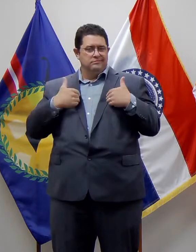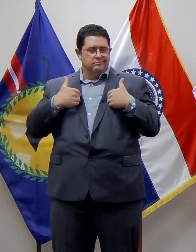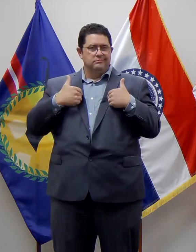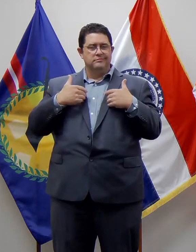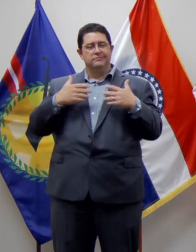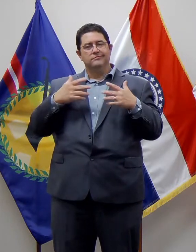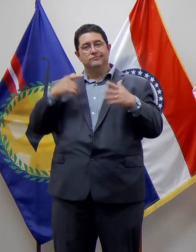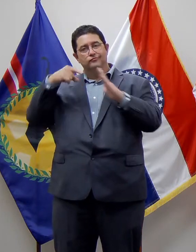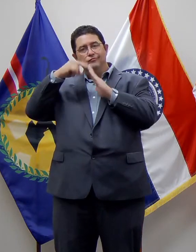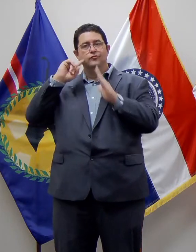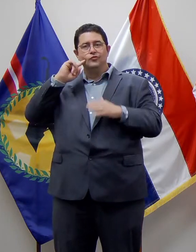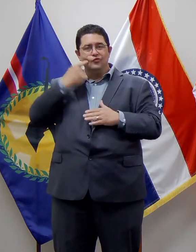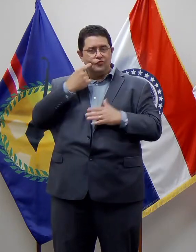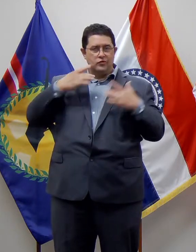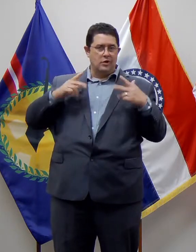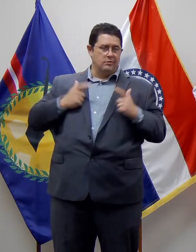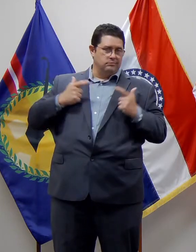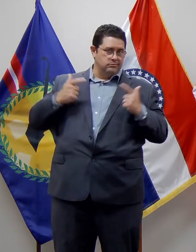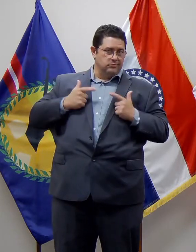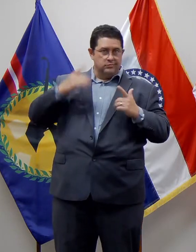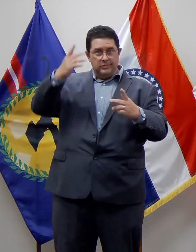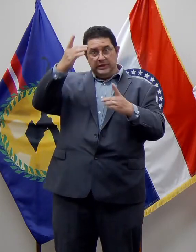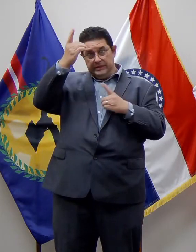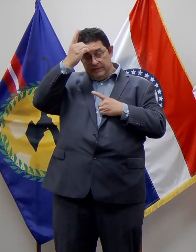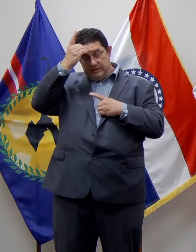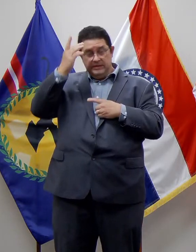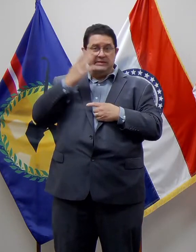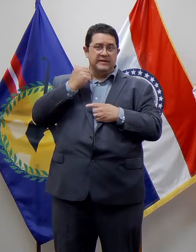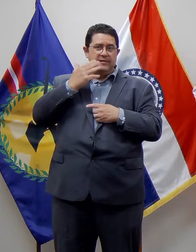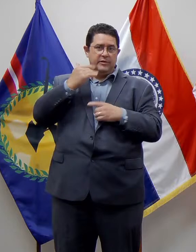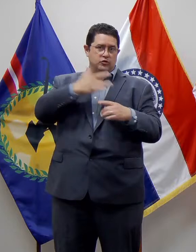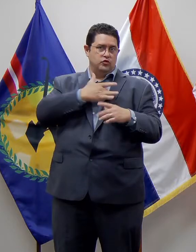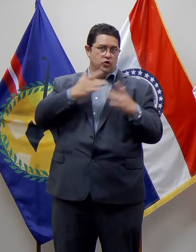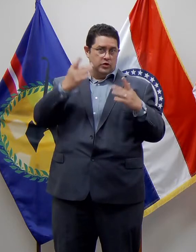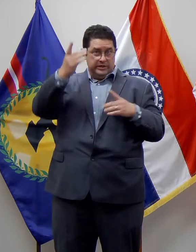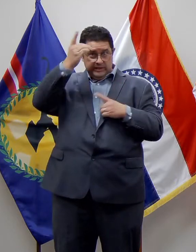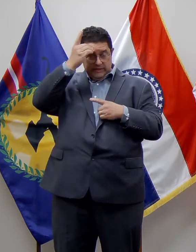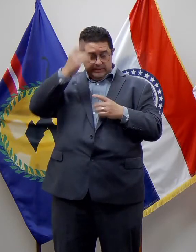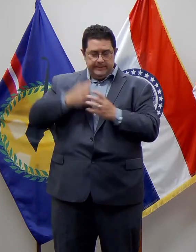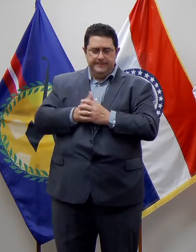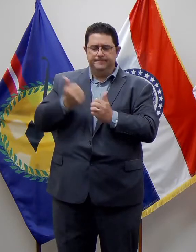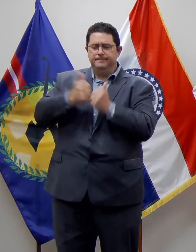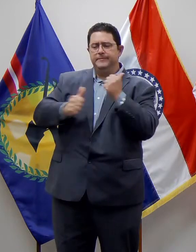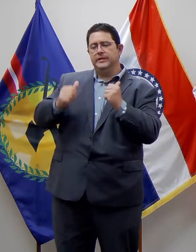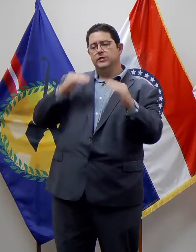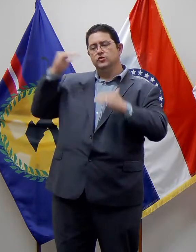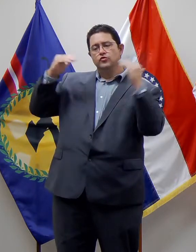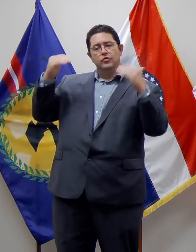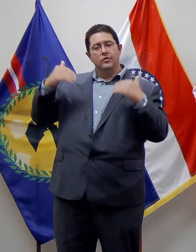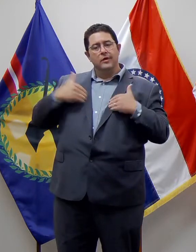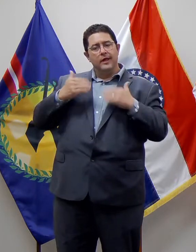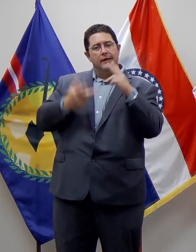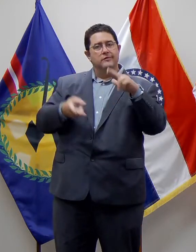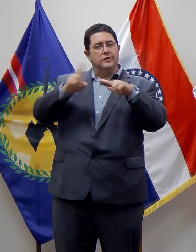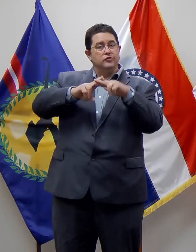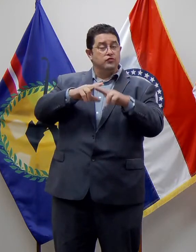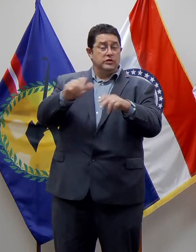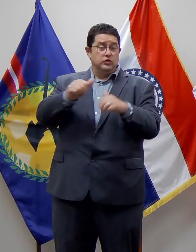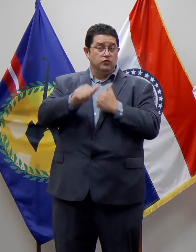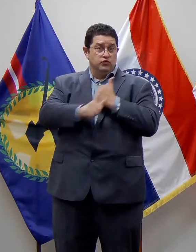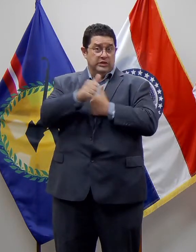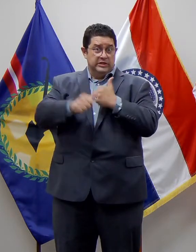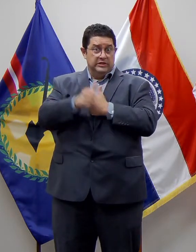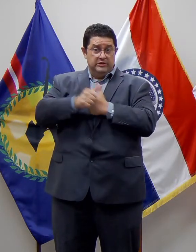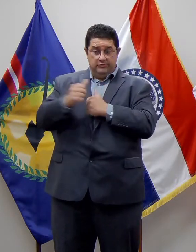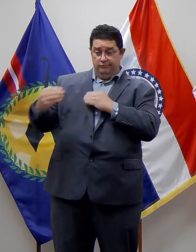lung disease, diabetes, and heart disease. Any adult who has an increased risk of virus exposure or transmission